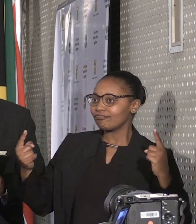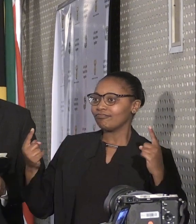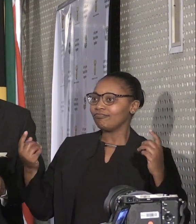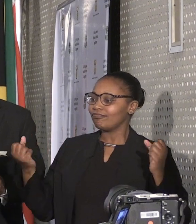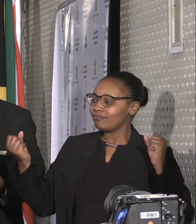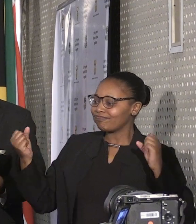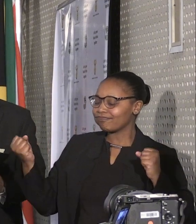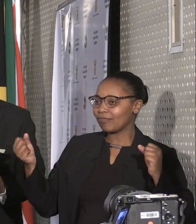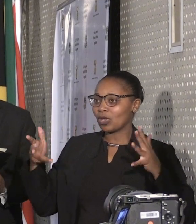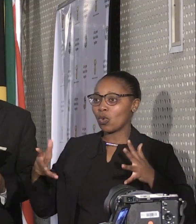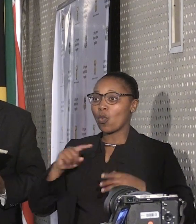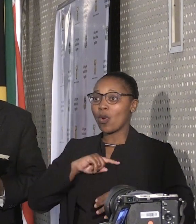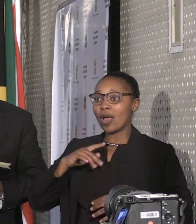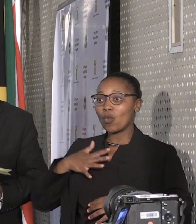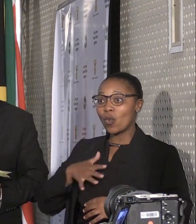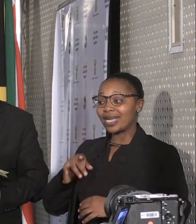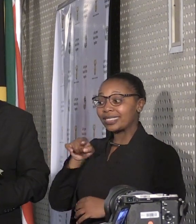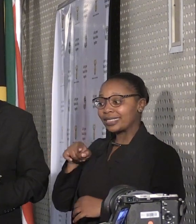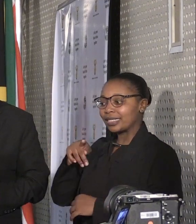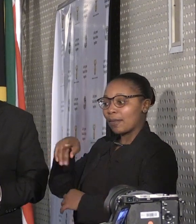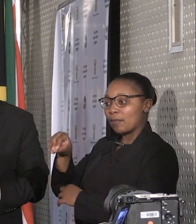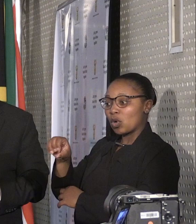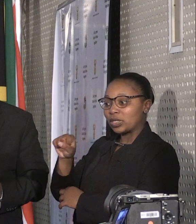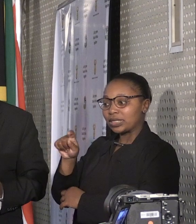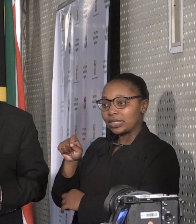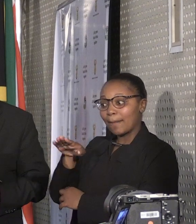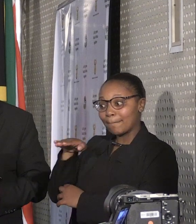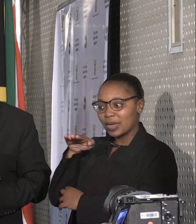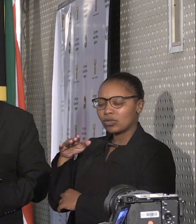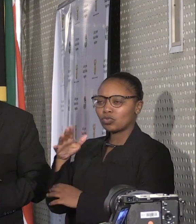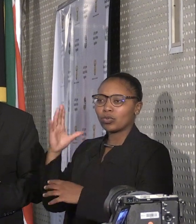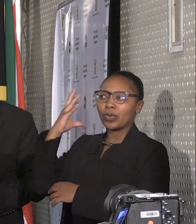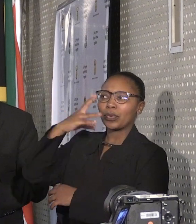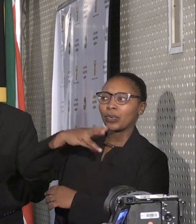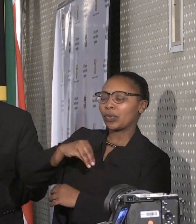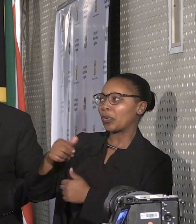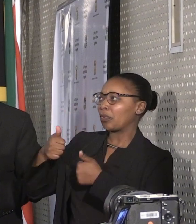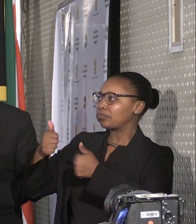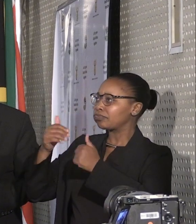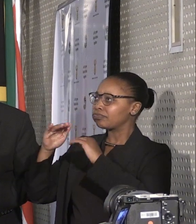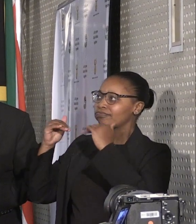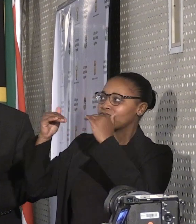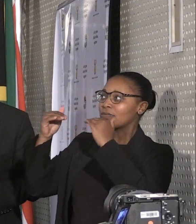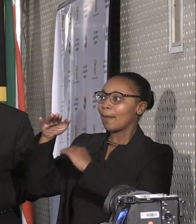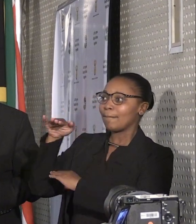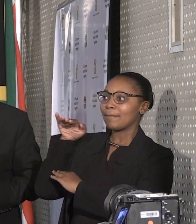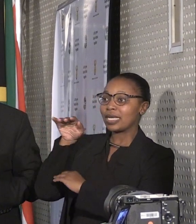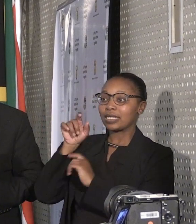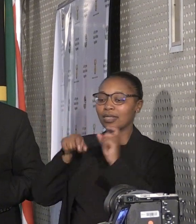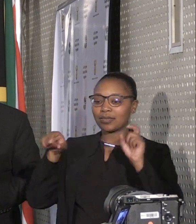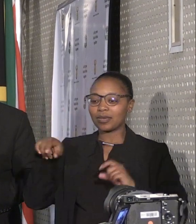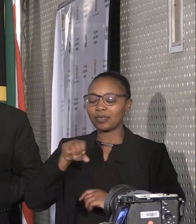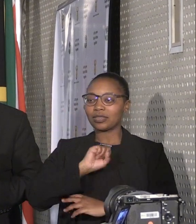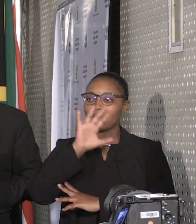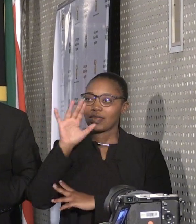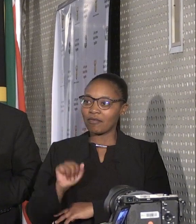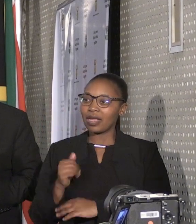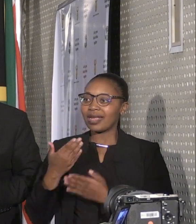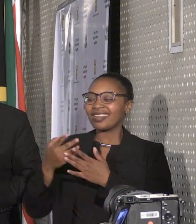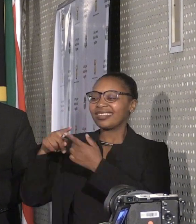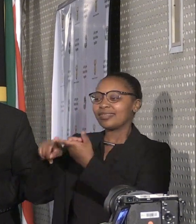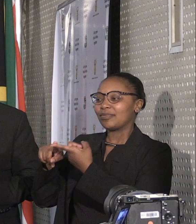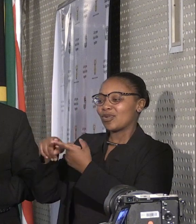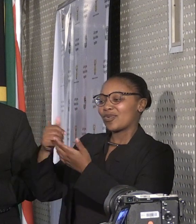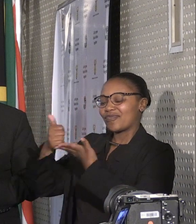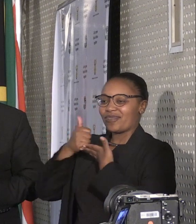a dream state bank that our people have been yearning for. Right? The other issue is,